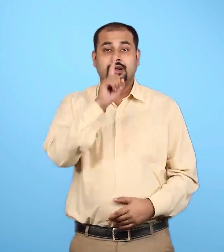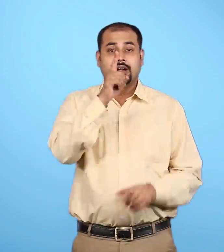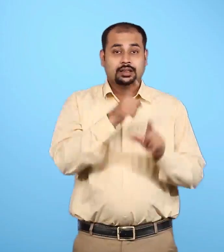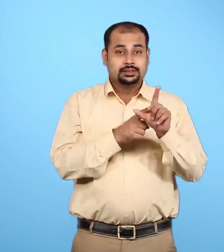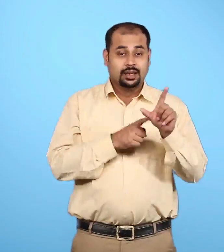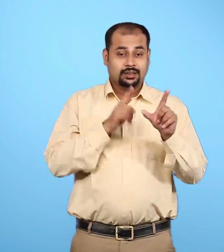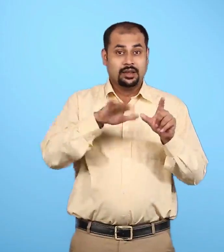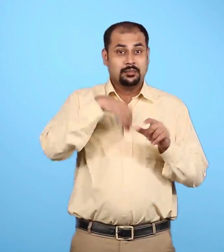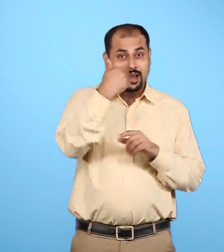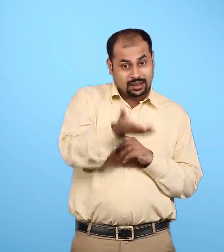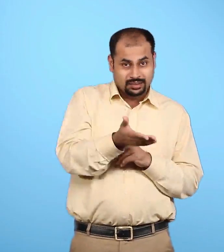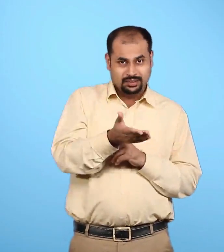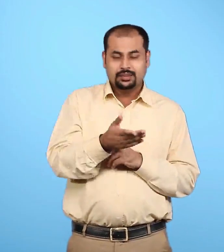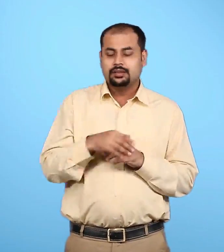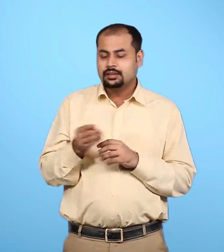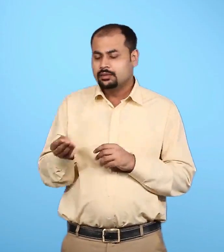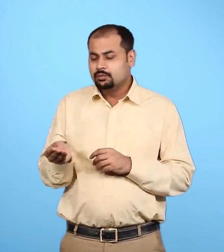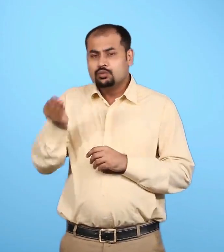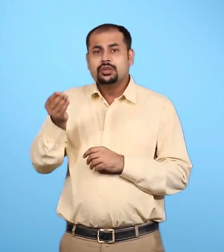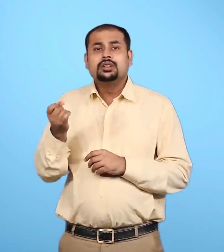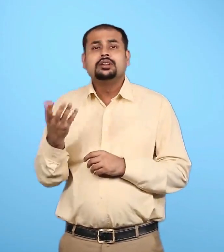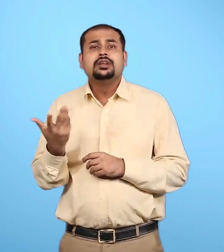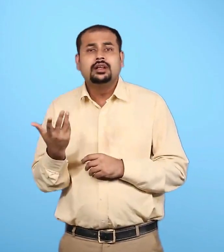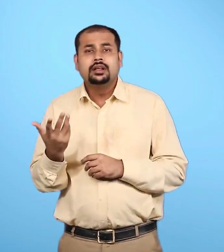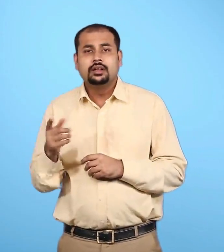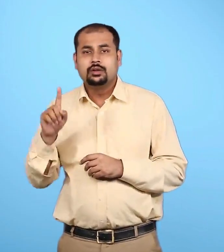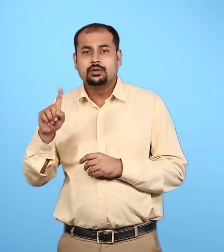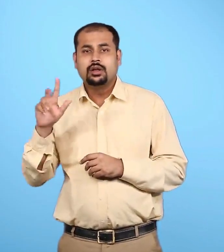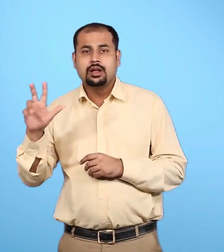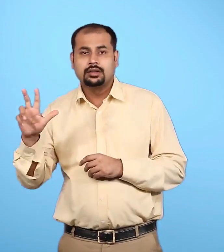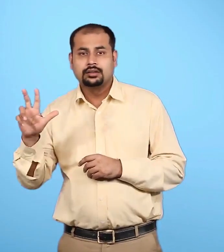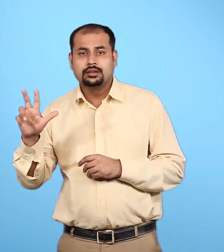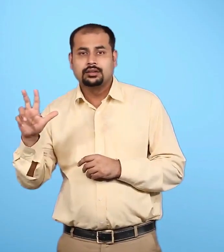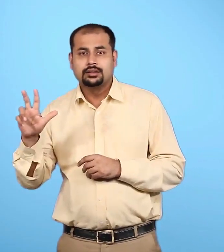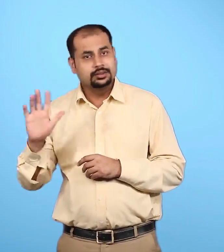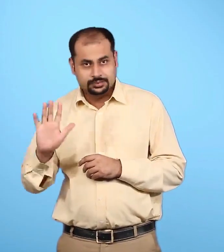1 year 18